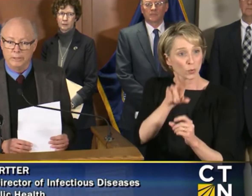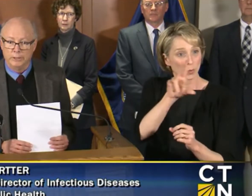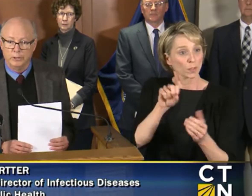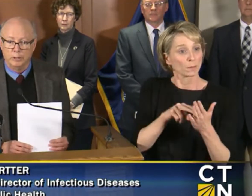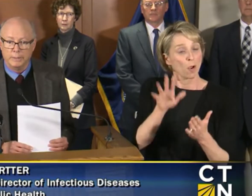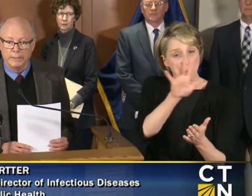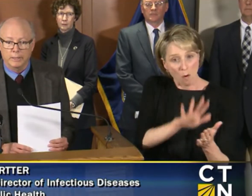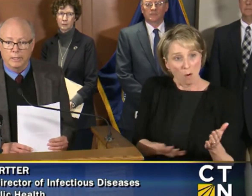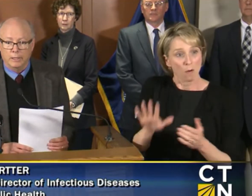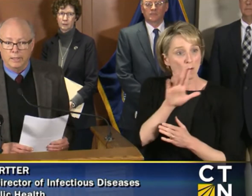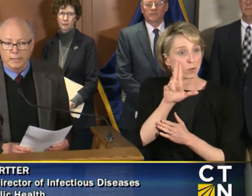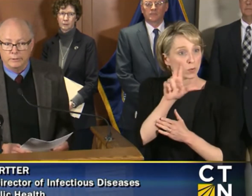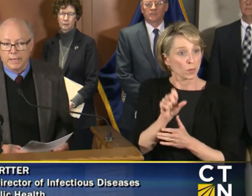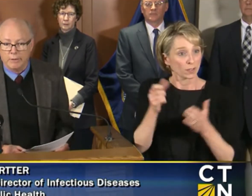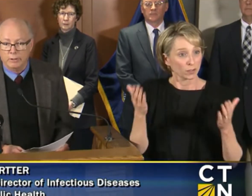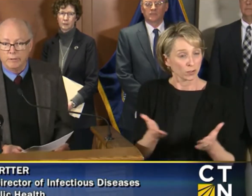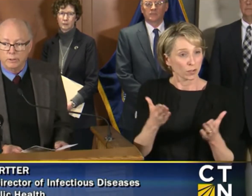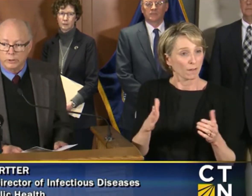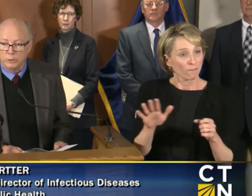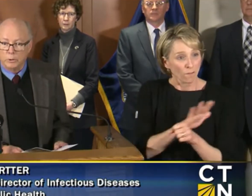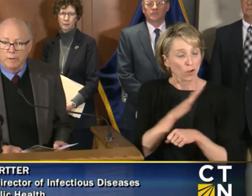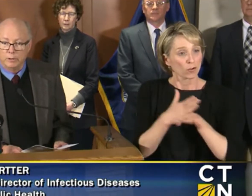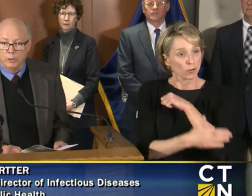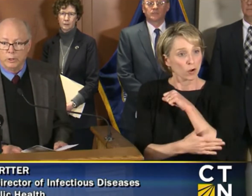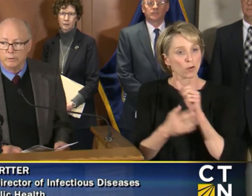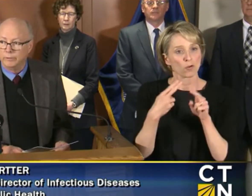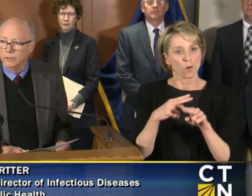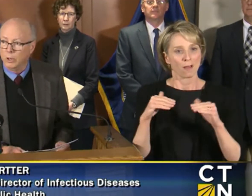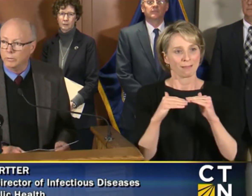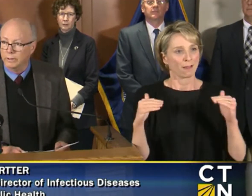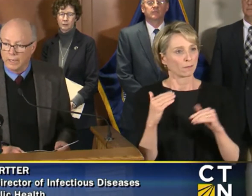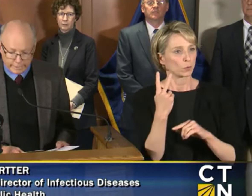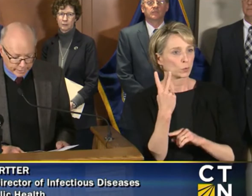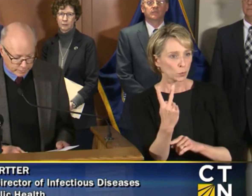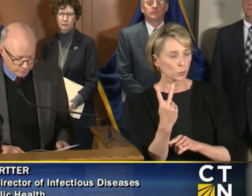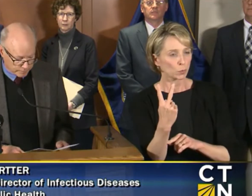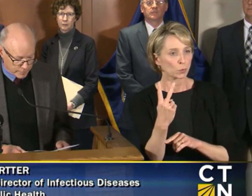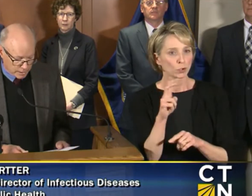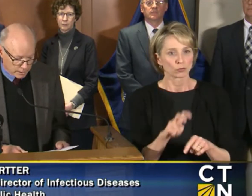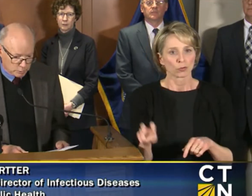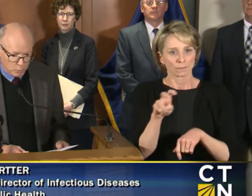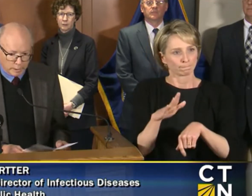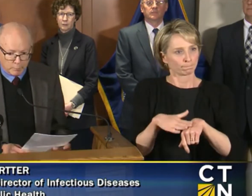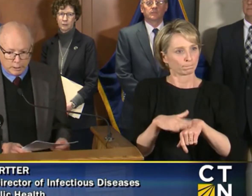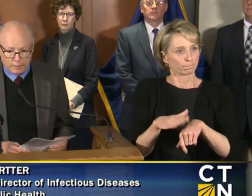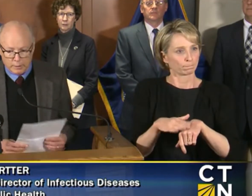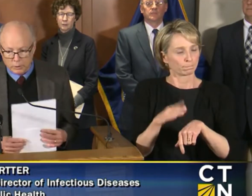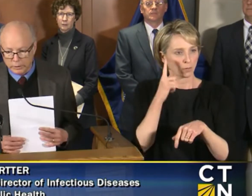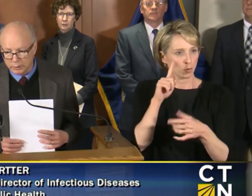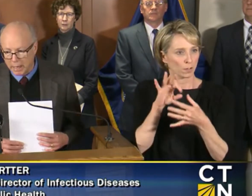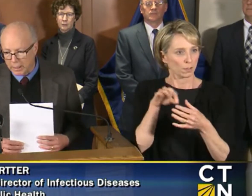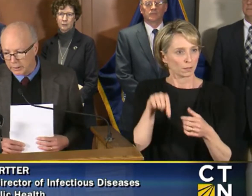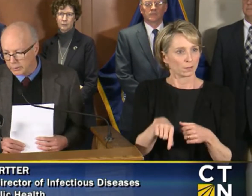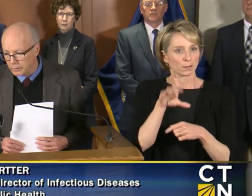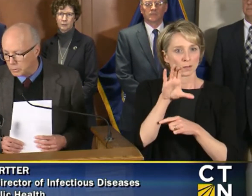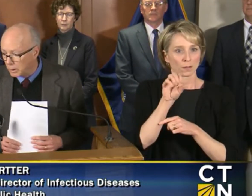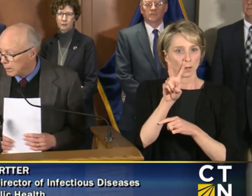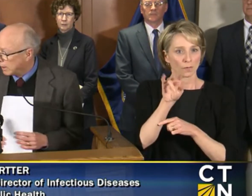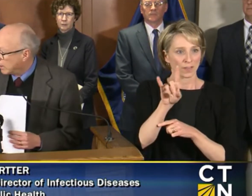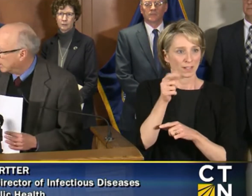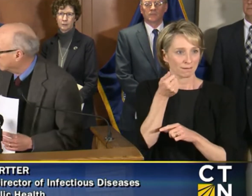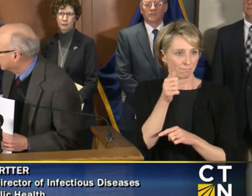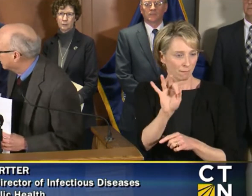now considered to be to have a level 2 travel alert for COVID-19. At this point, I'm going to turn this back